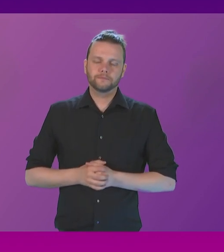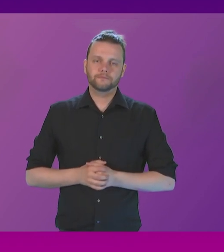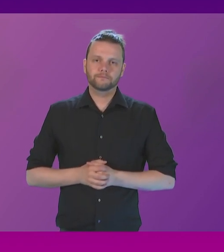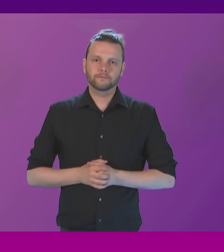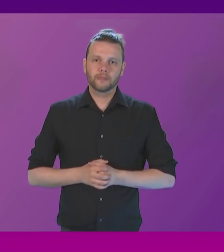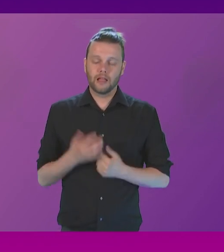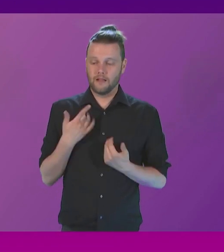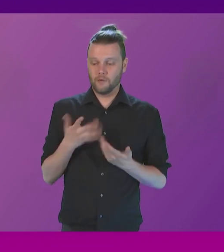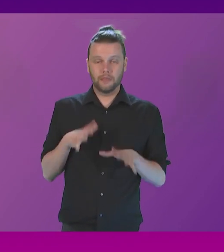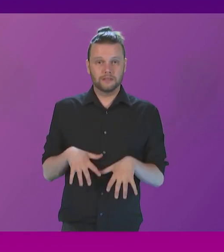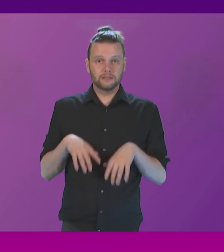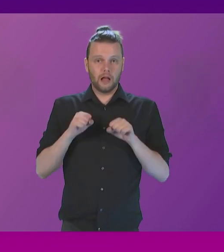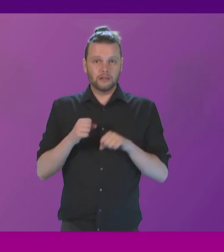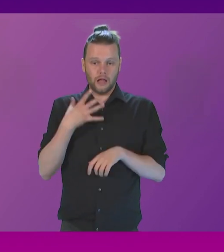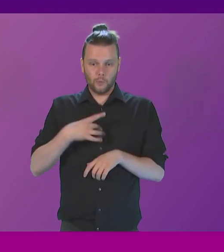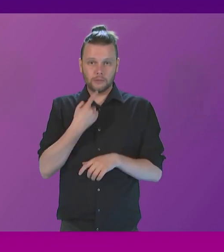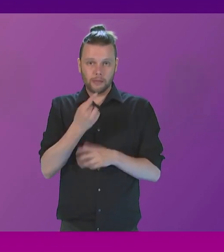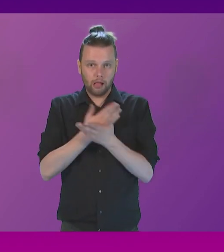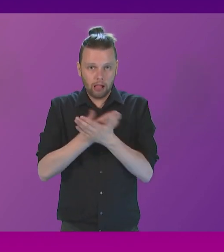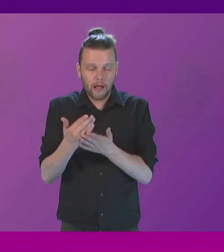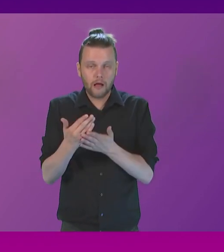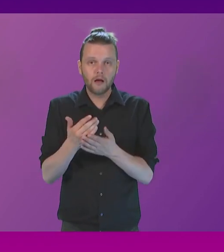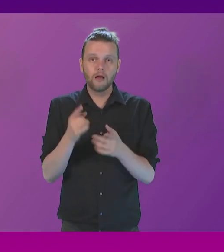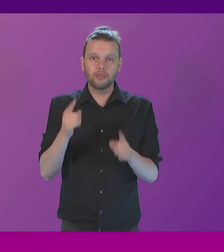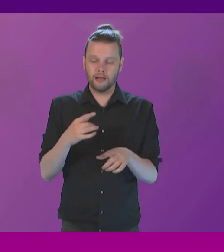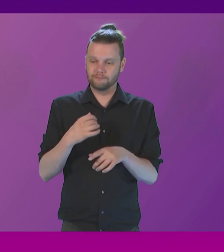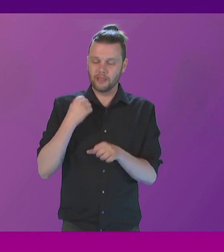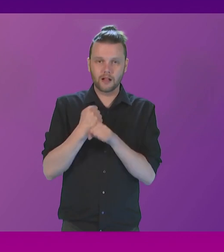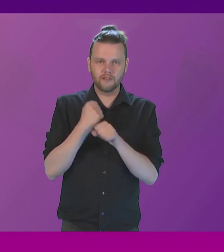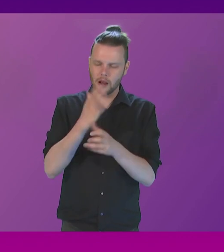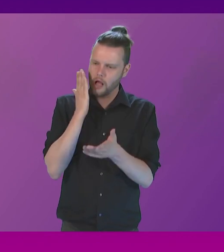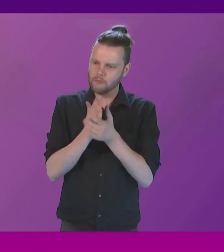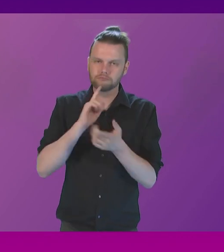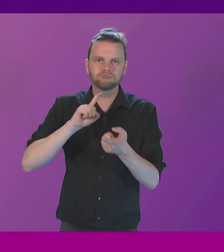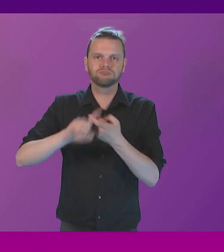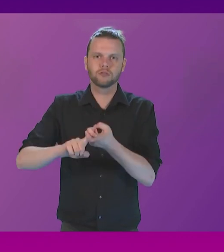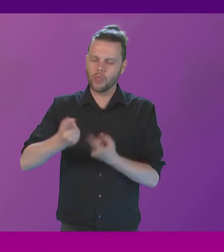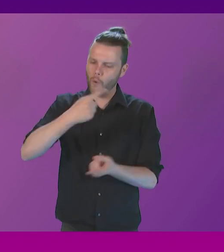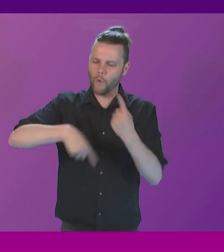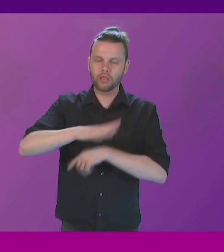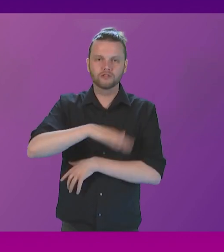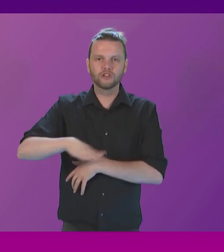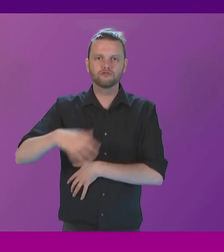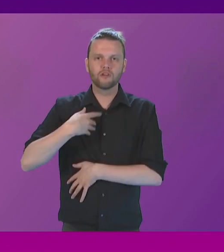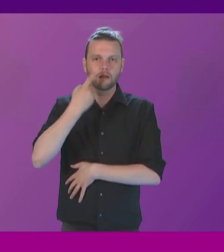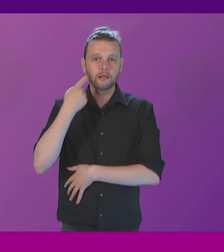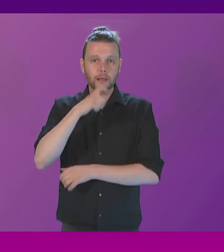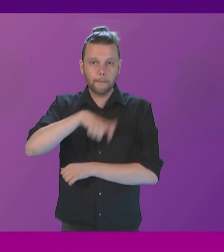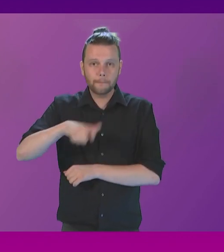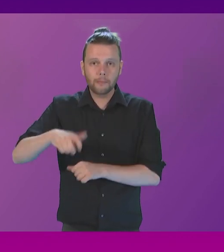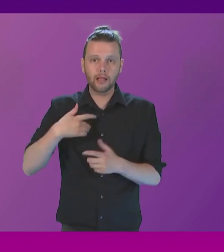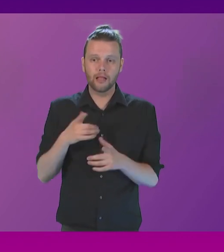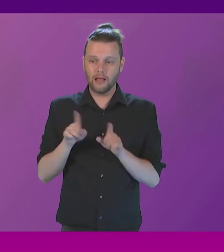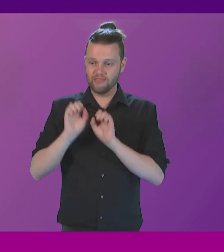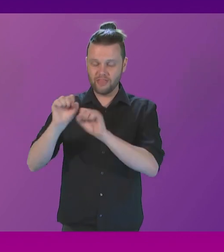At the outset, I'd like to make it clear that the Scottish Government is committed to ensuring that all of our children, young people, and,